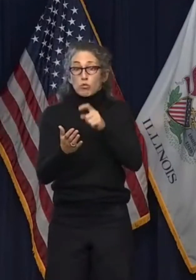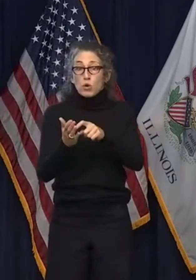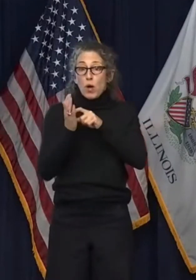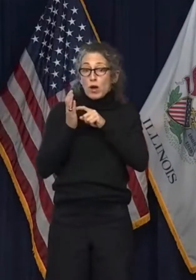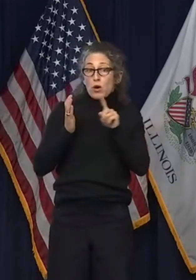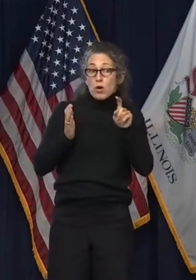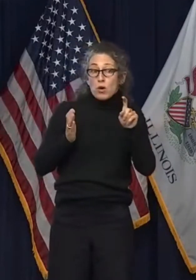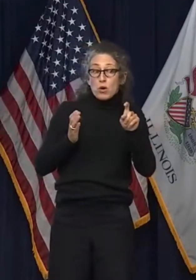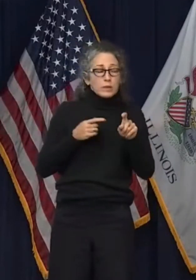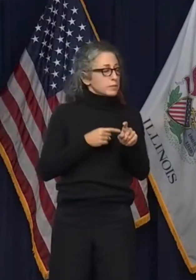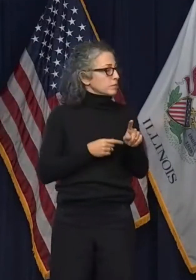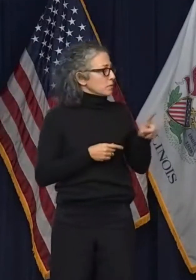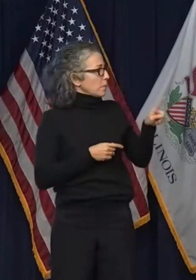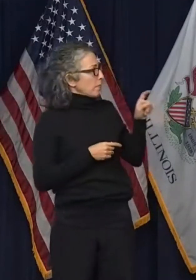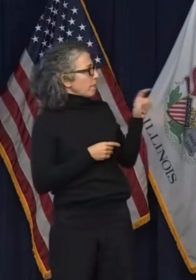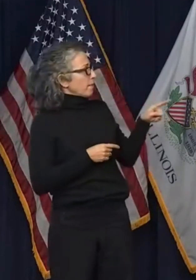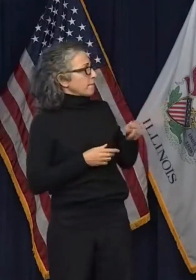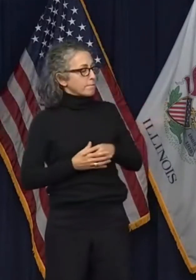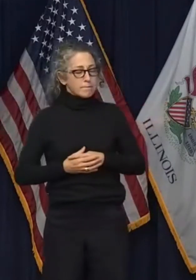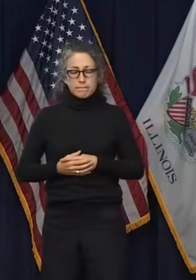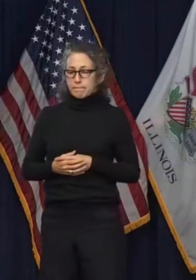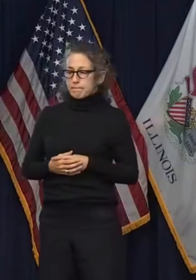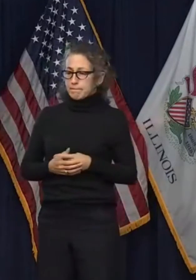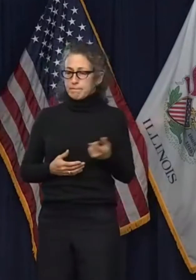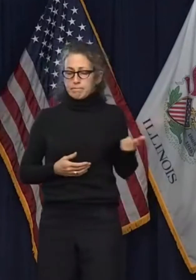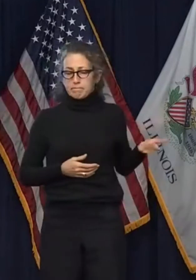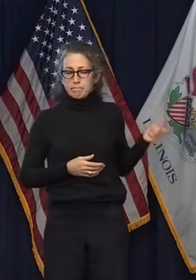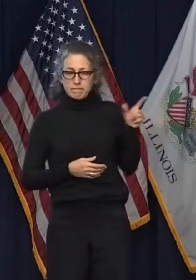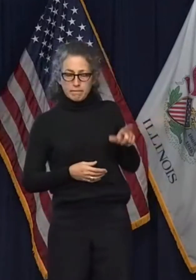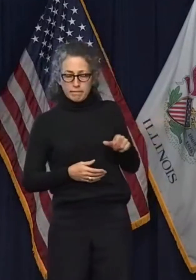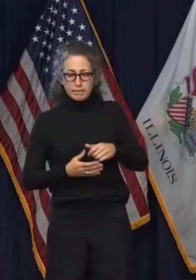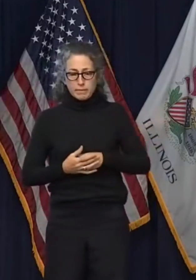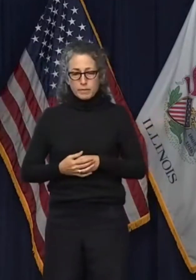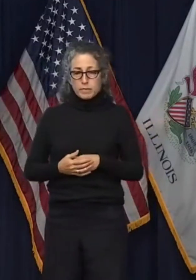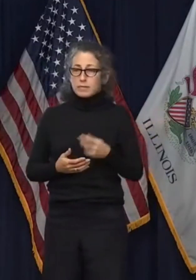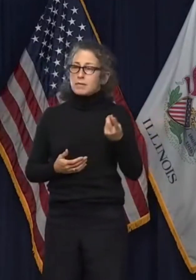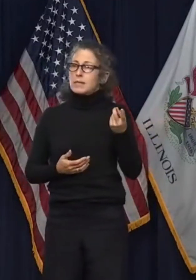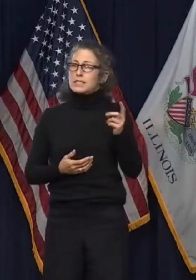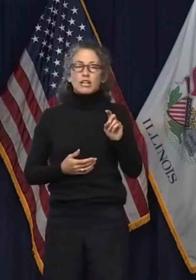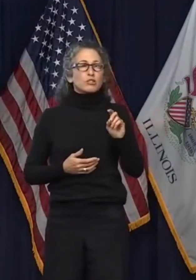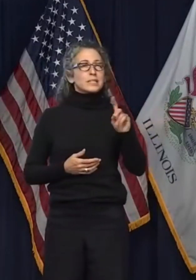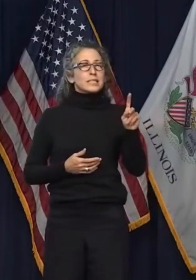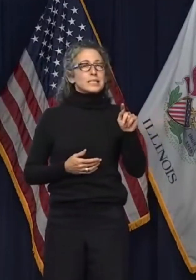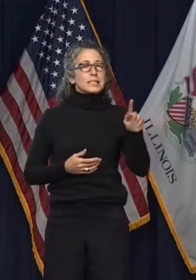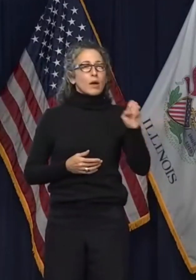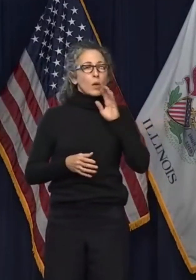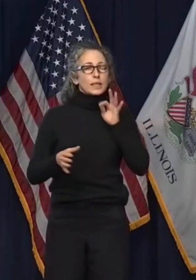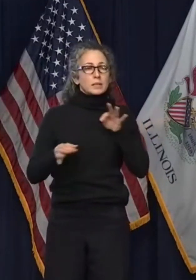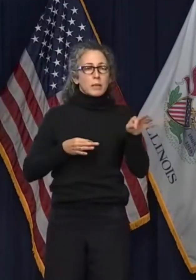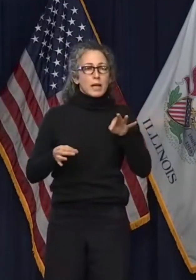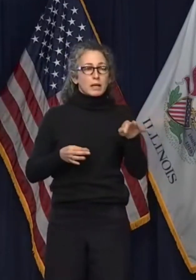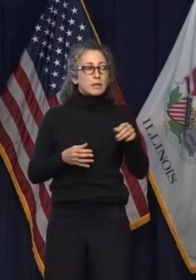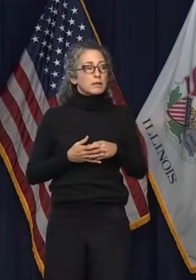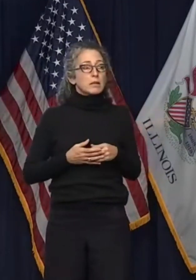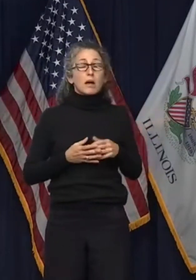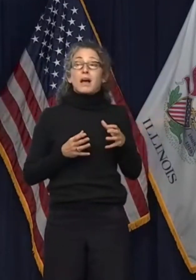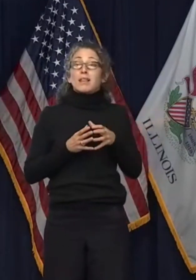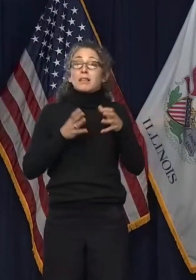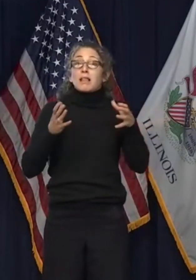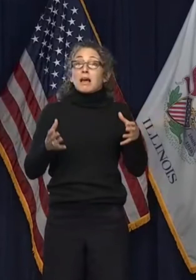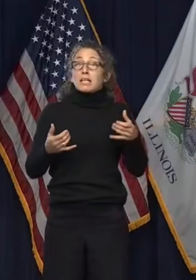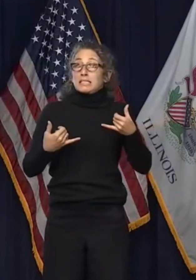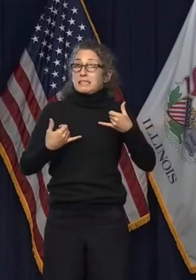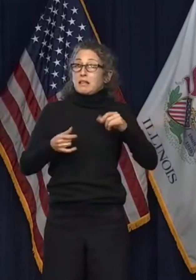ask Dr. Ezike to talk about that a little bit. We're still lots still in flux, but